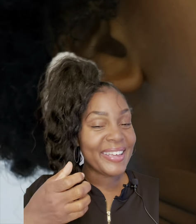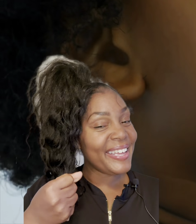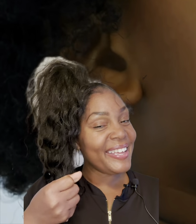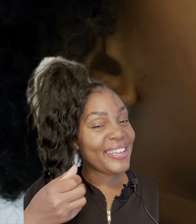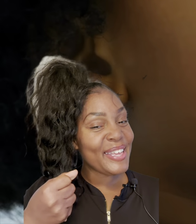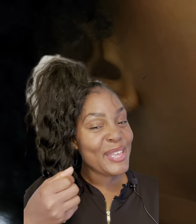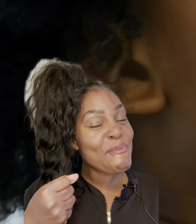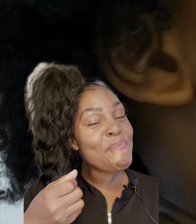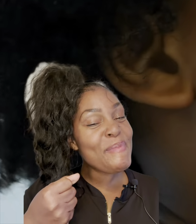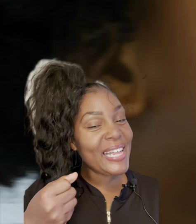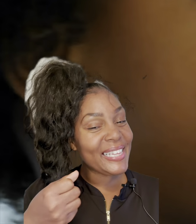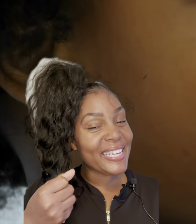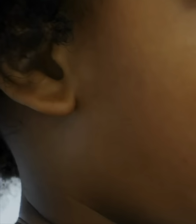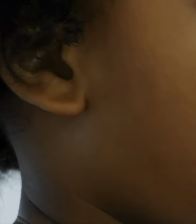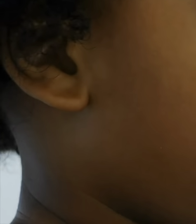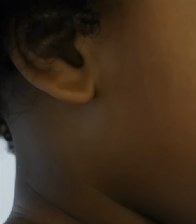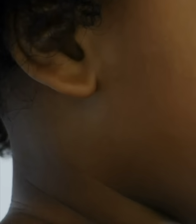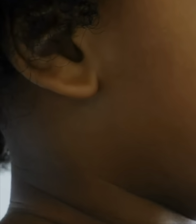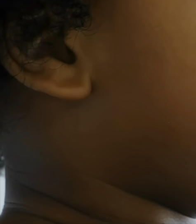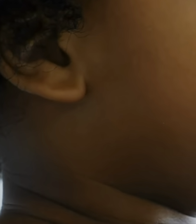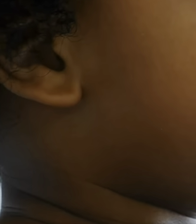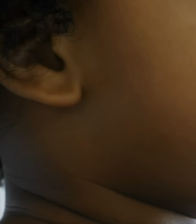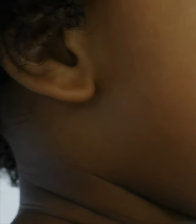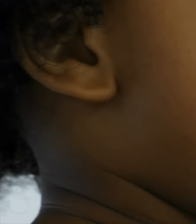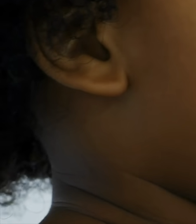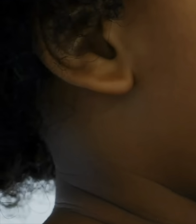Milk. Milk.